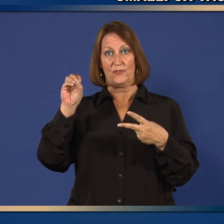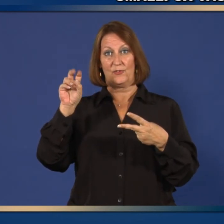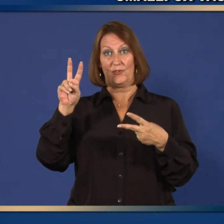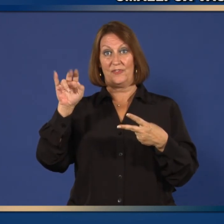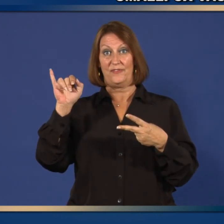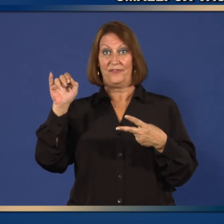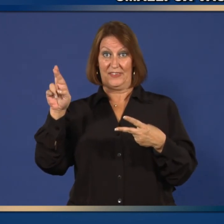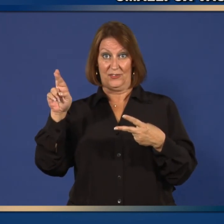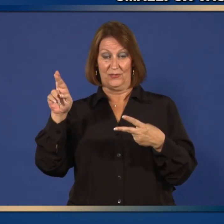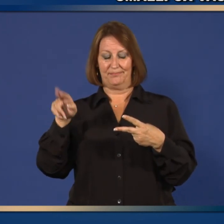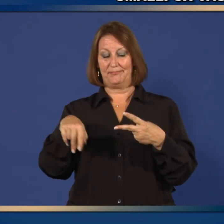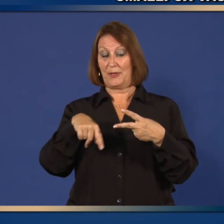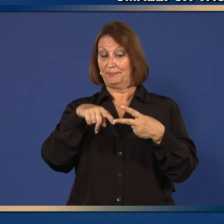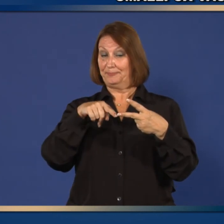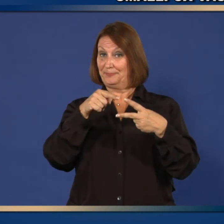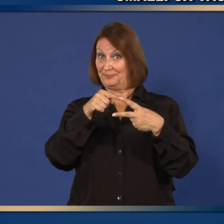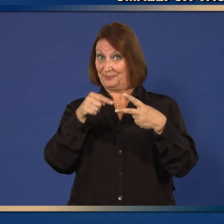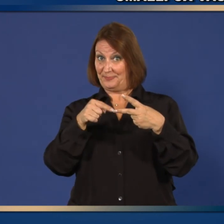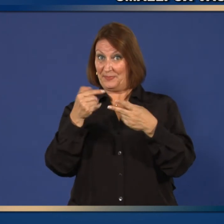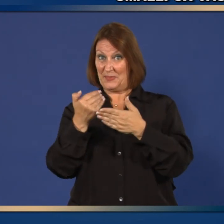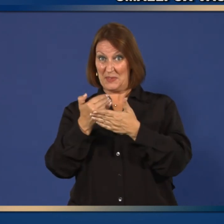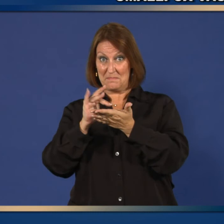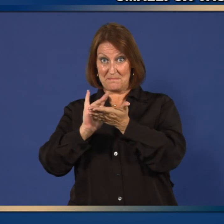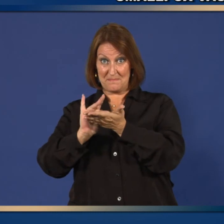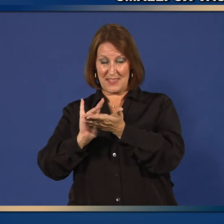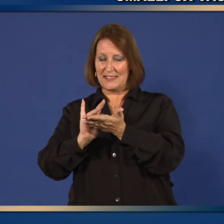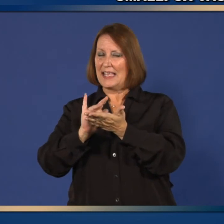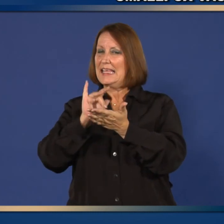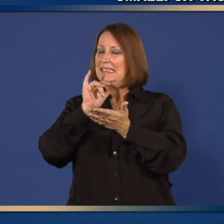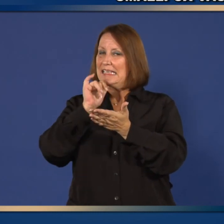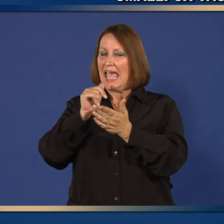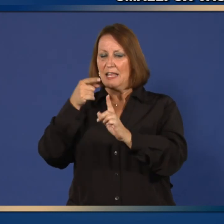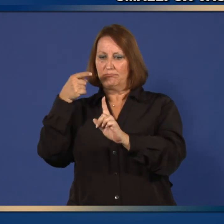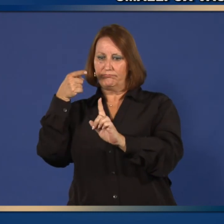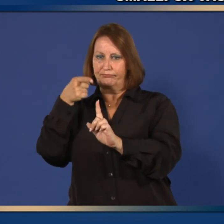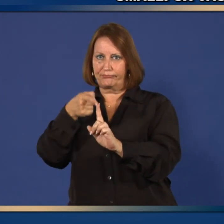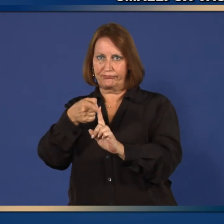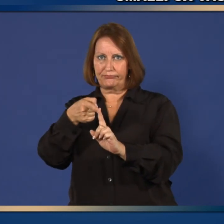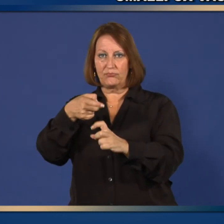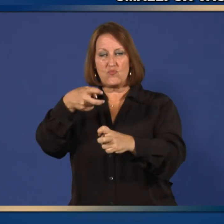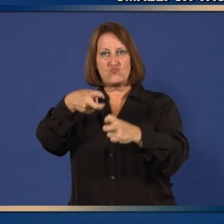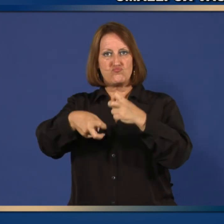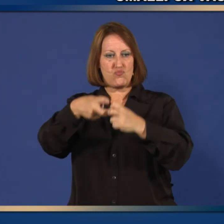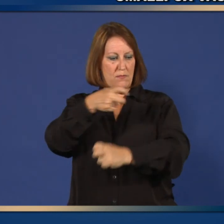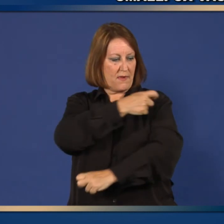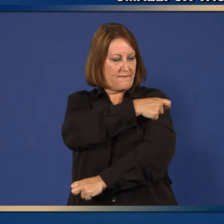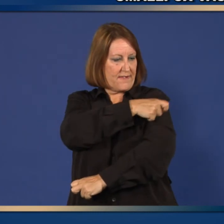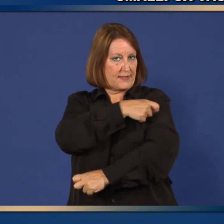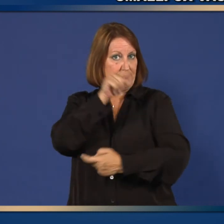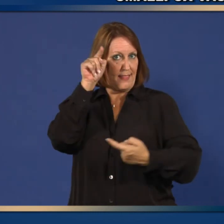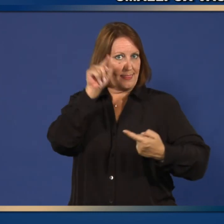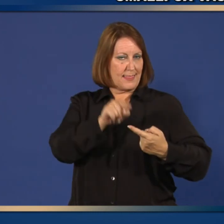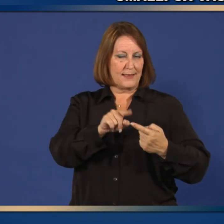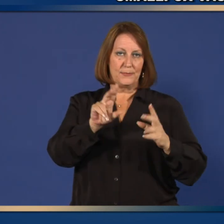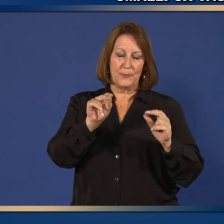These drugs are not licensed for this purpose and may also cause side